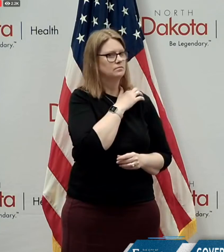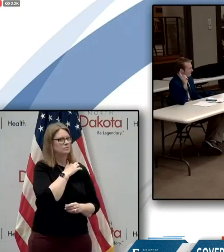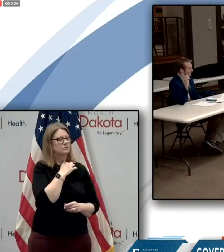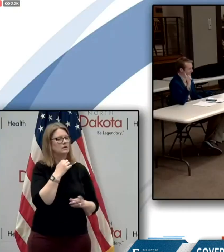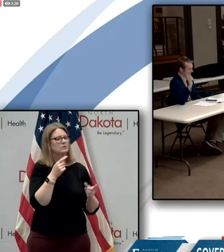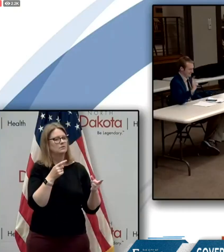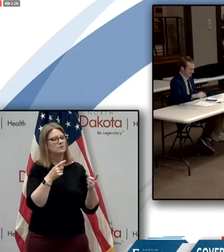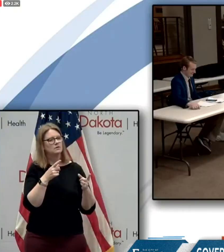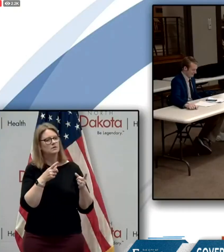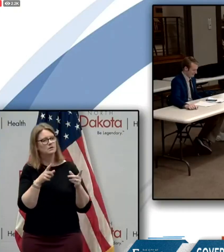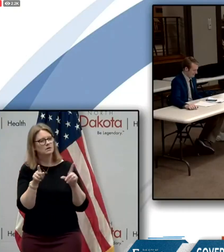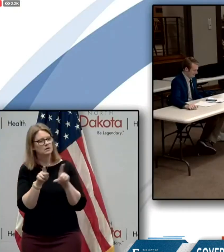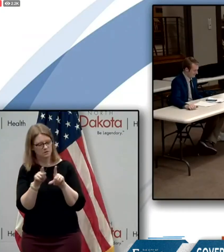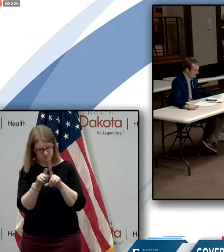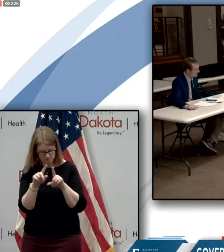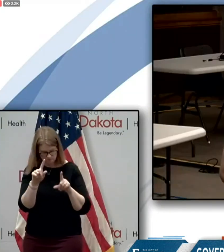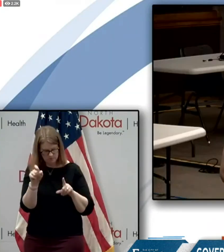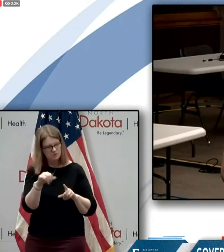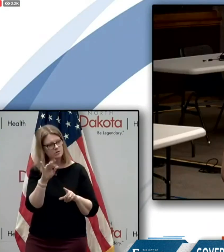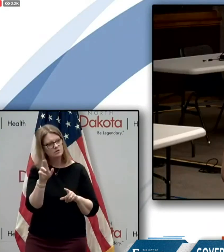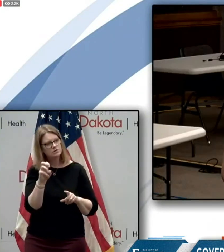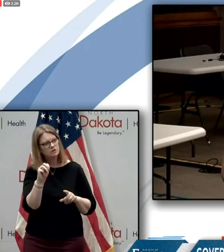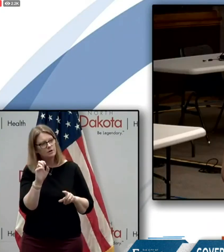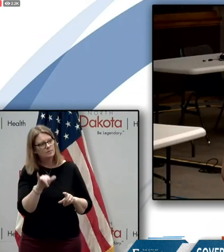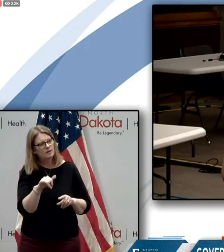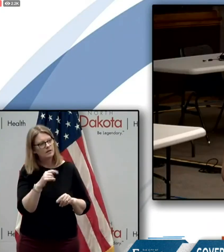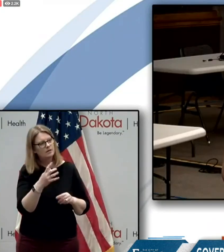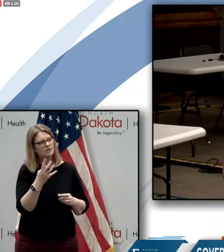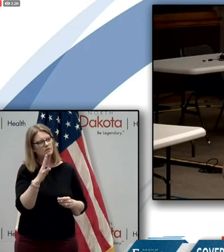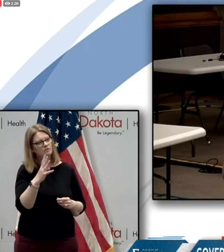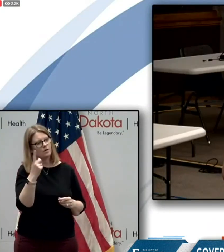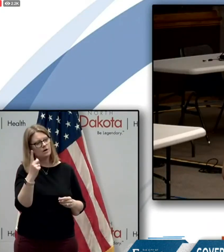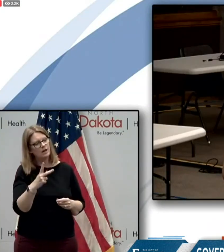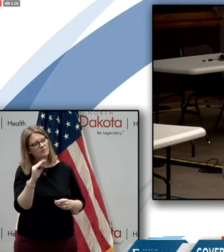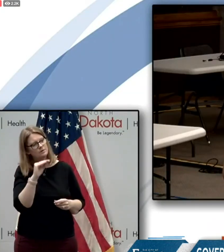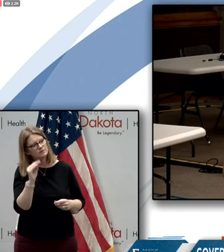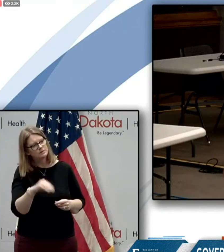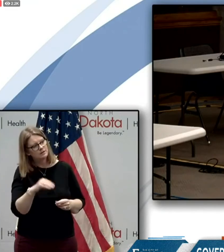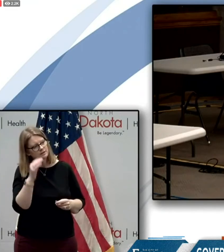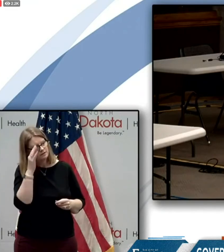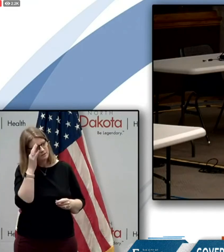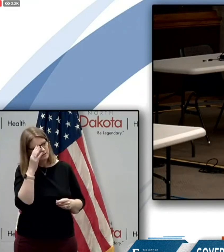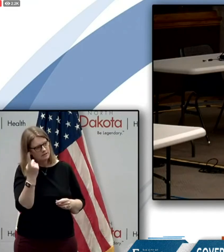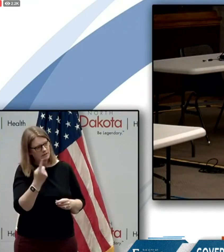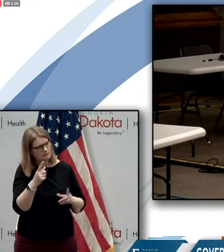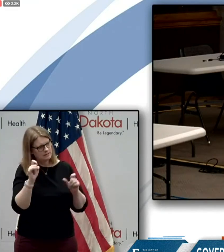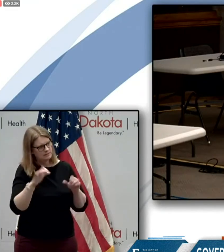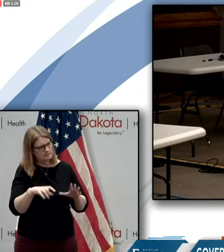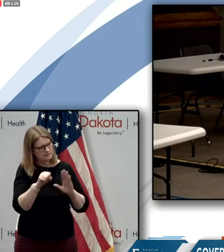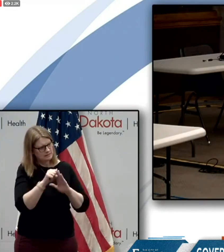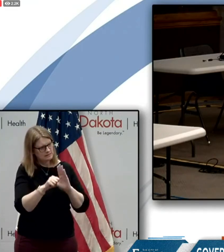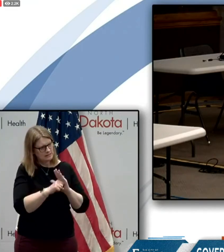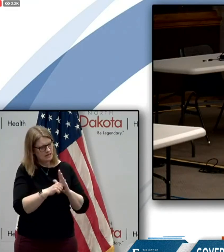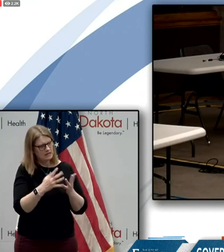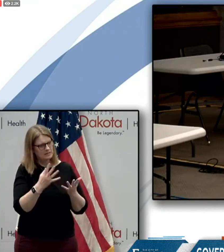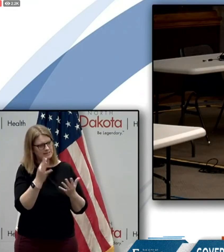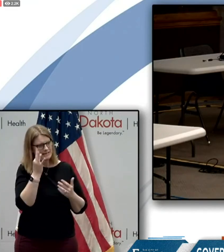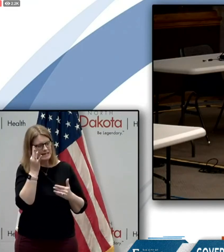Sort of a follow-up for you here. I believe you mentioned that 4.5% of everyone tested in the state is Native